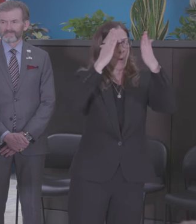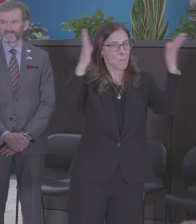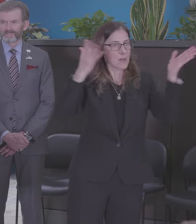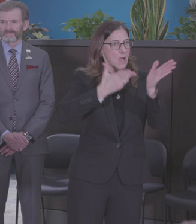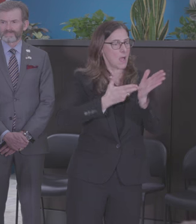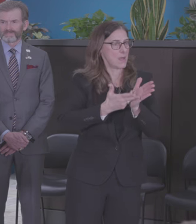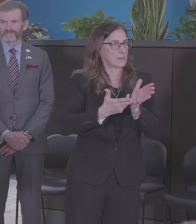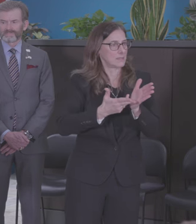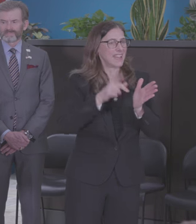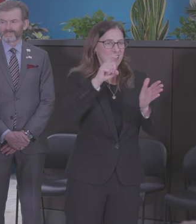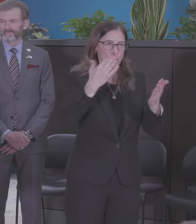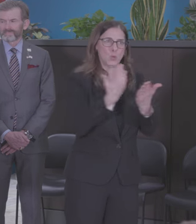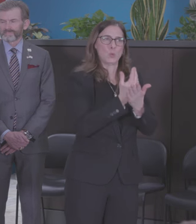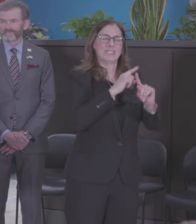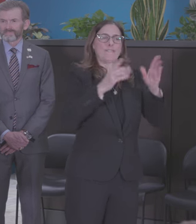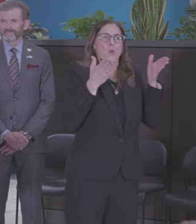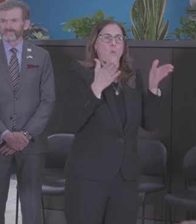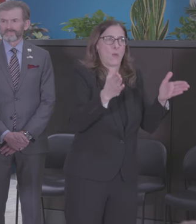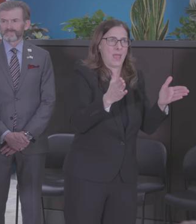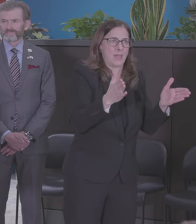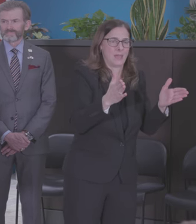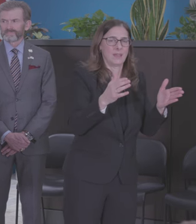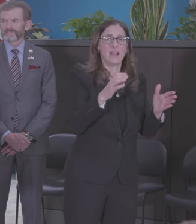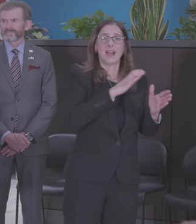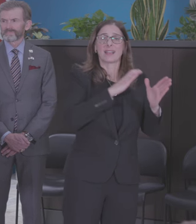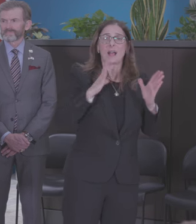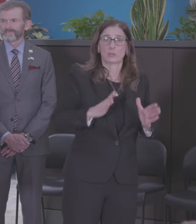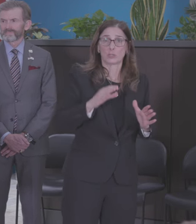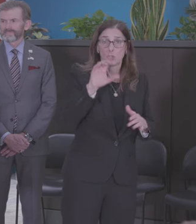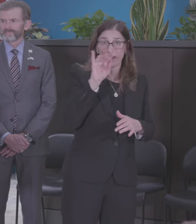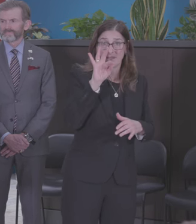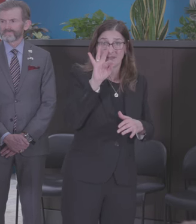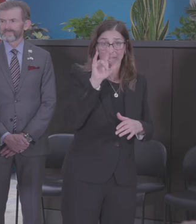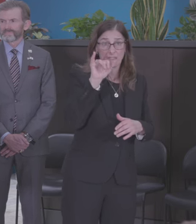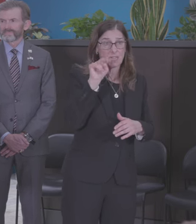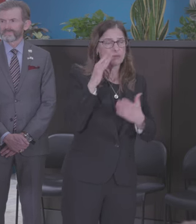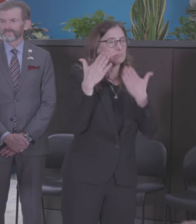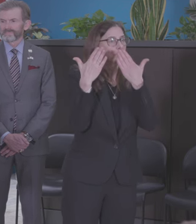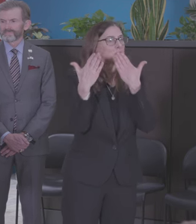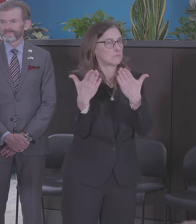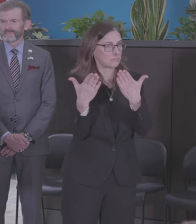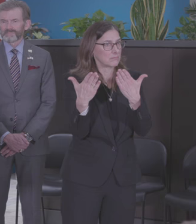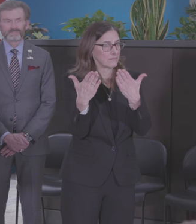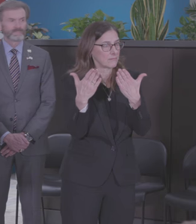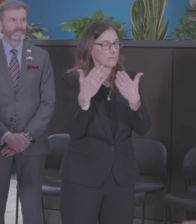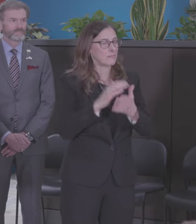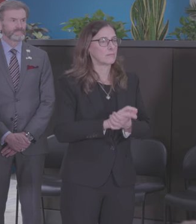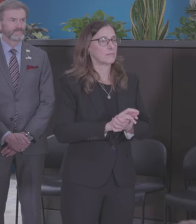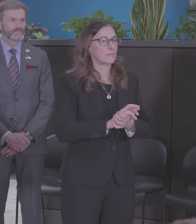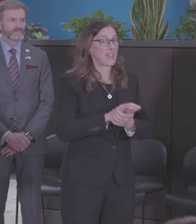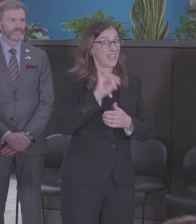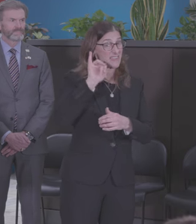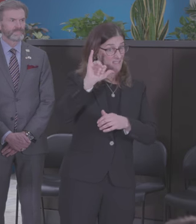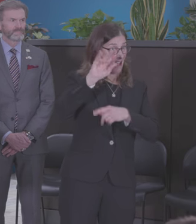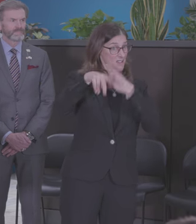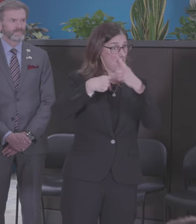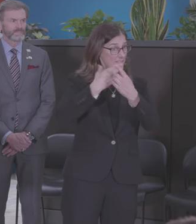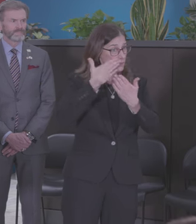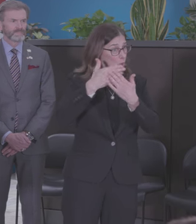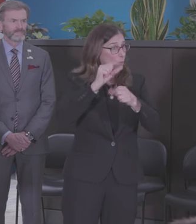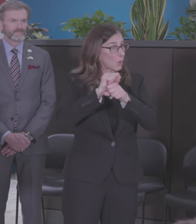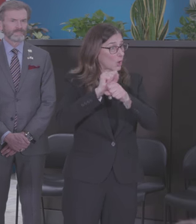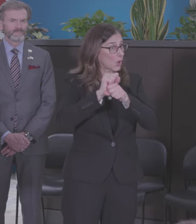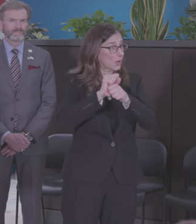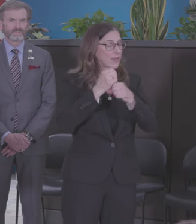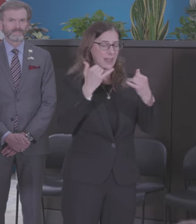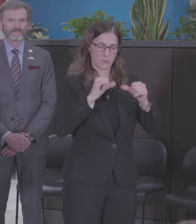way. I want to thank you, Counselor Flynn, for that. So we're going to continue to do that good work. We've